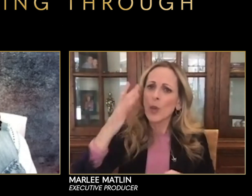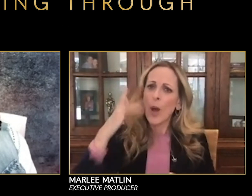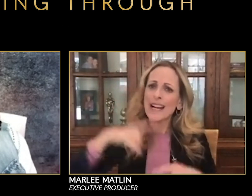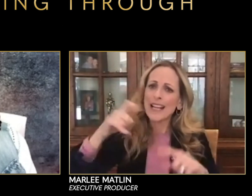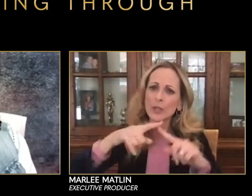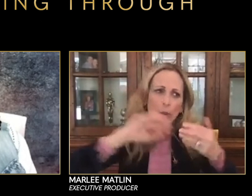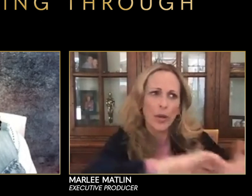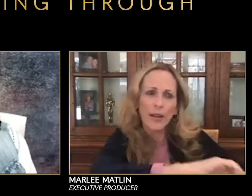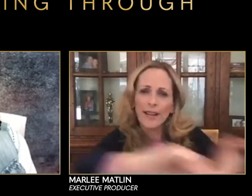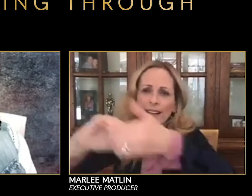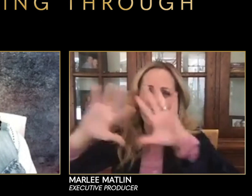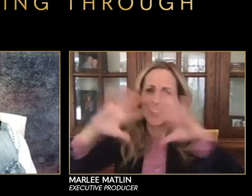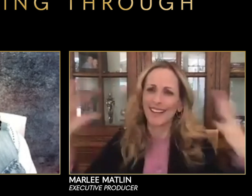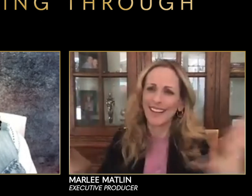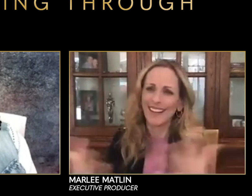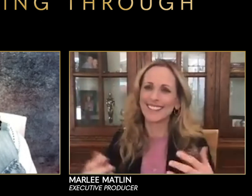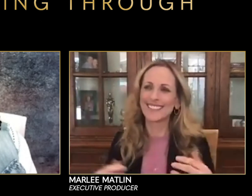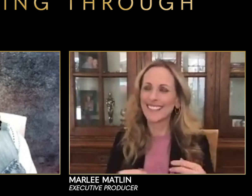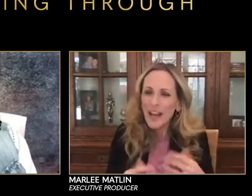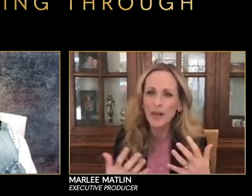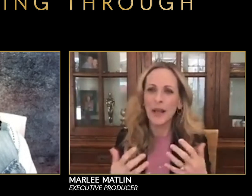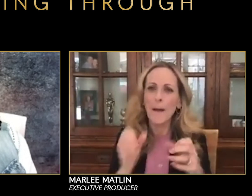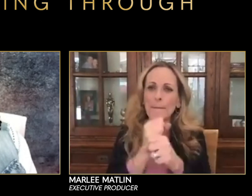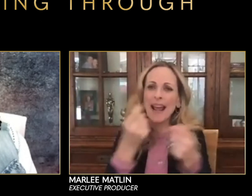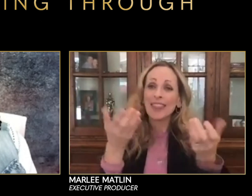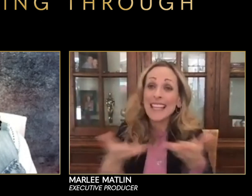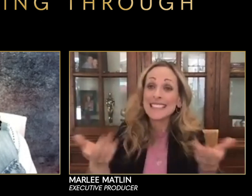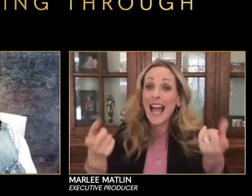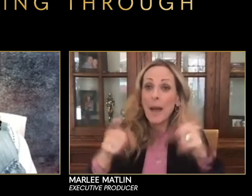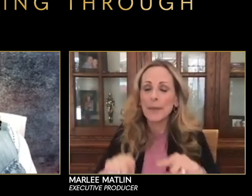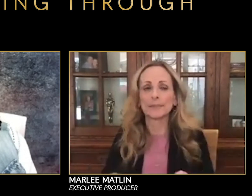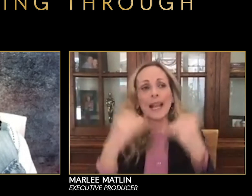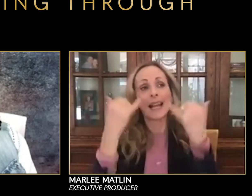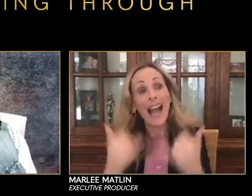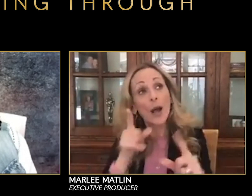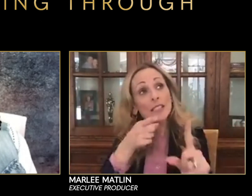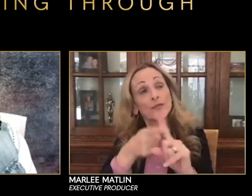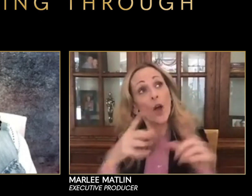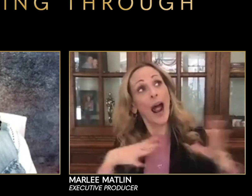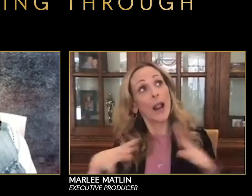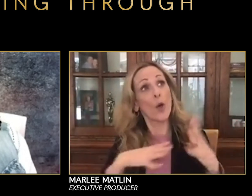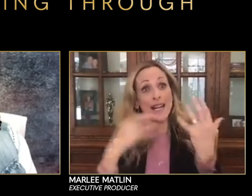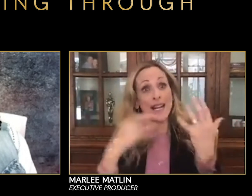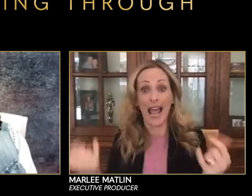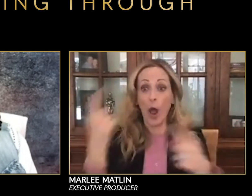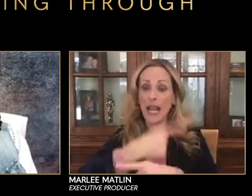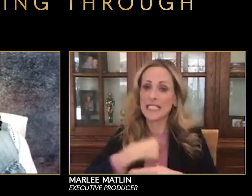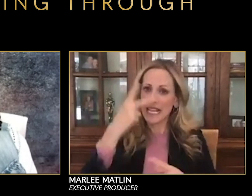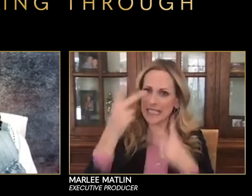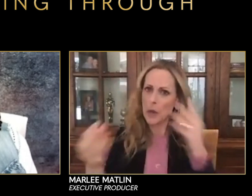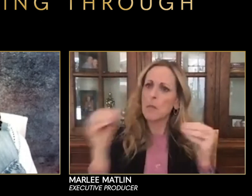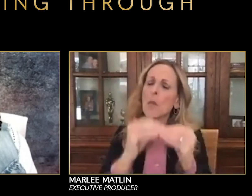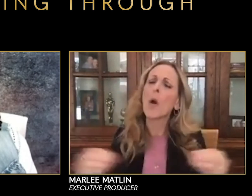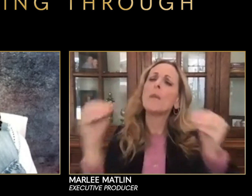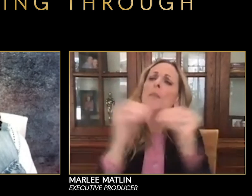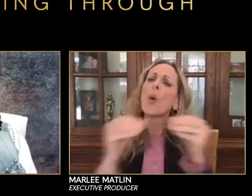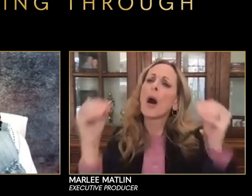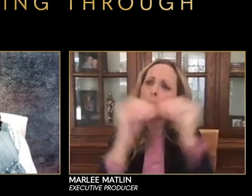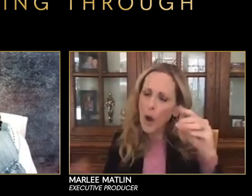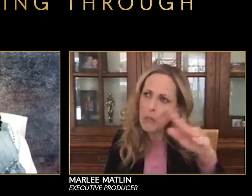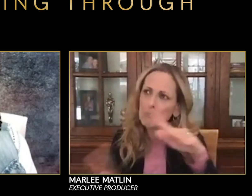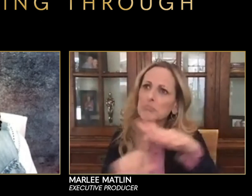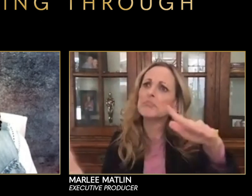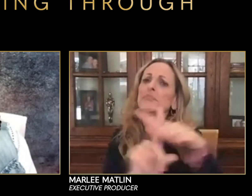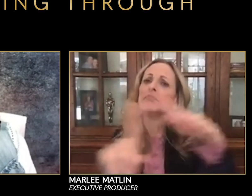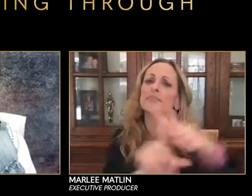I can't even begin to do it alone. We all have to work together as a community. We all have to make things happen. So now if you're talking about Hollywood today,